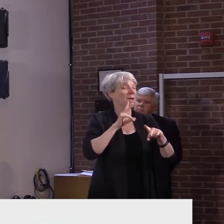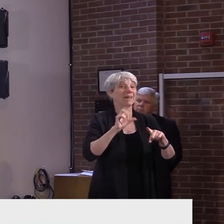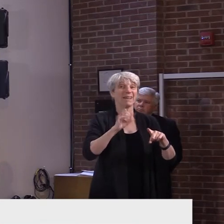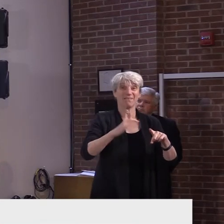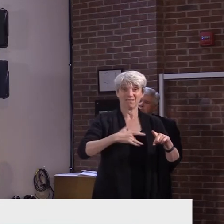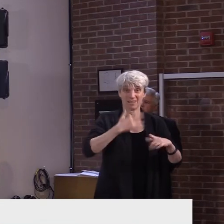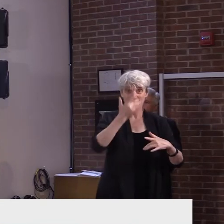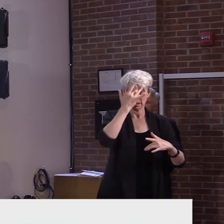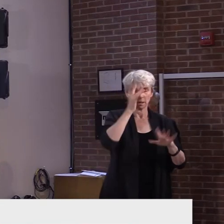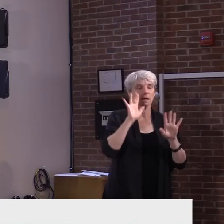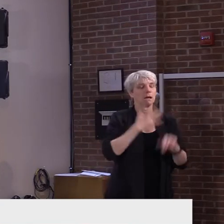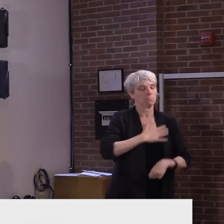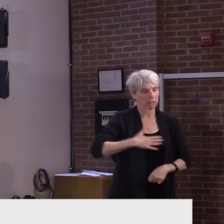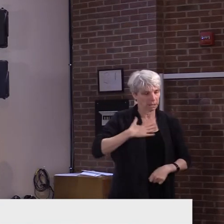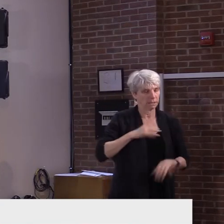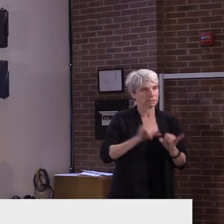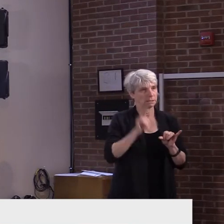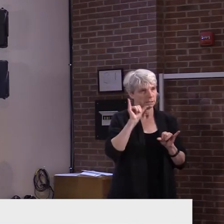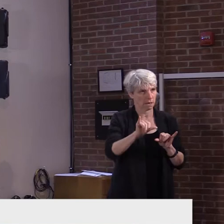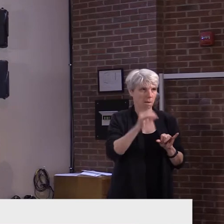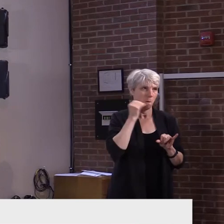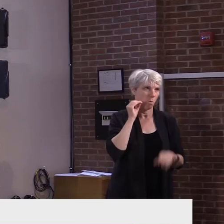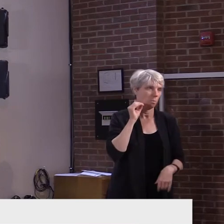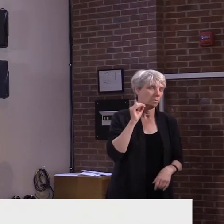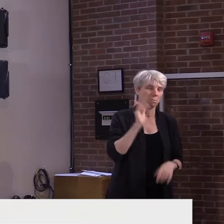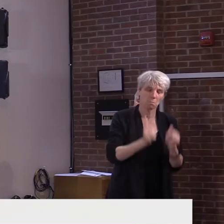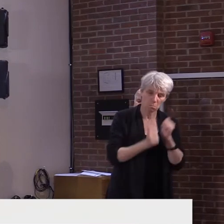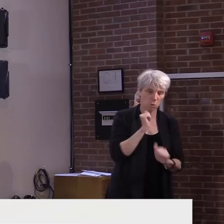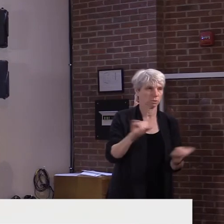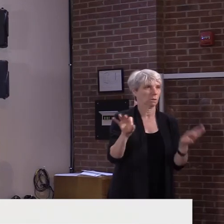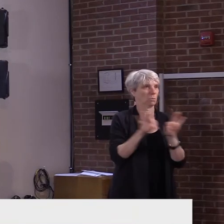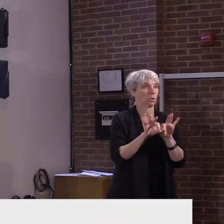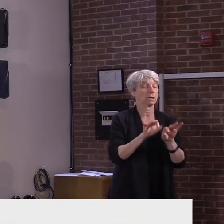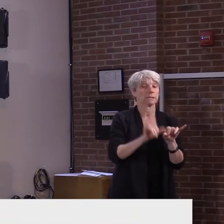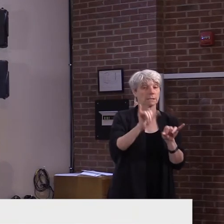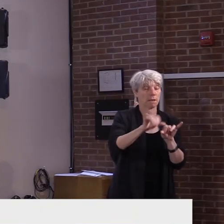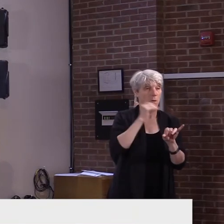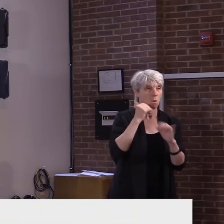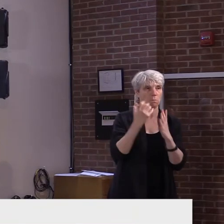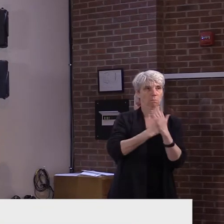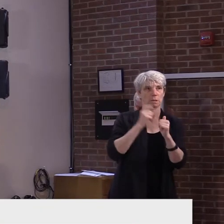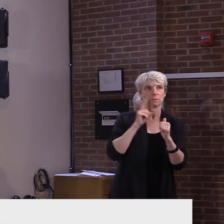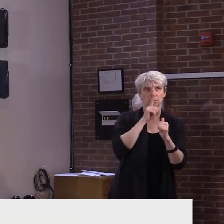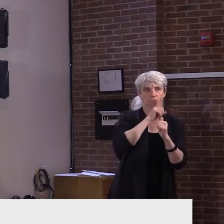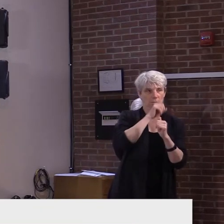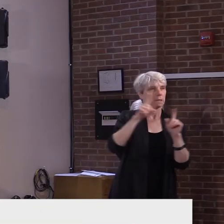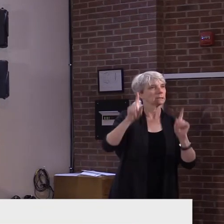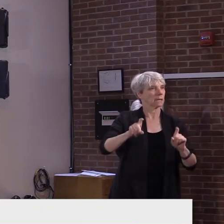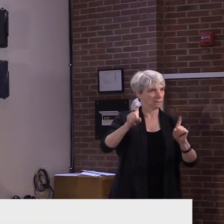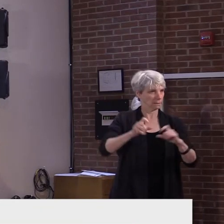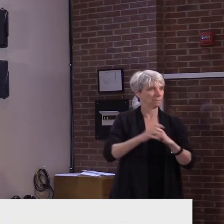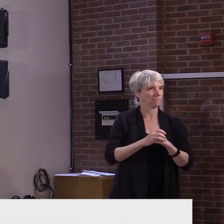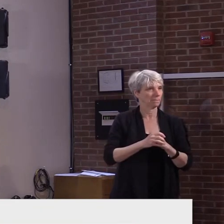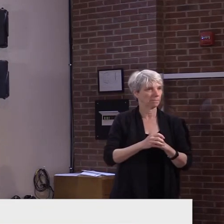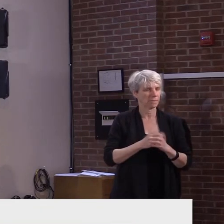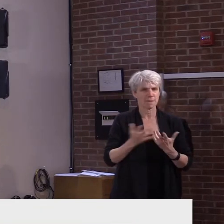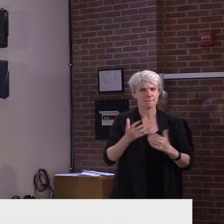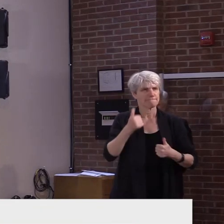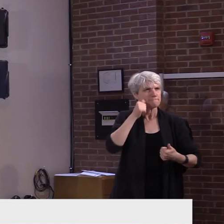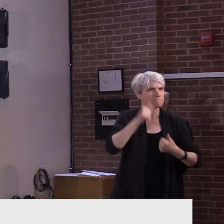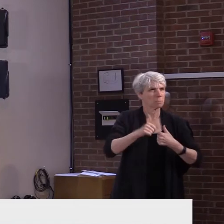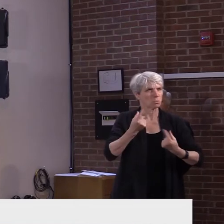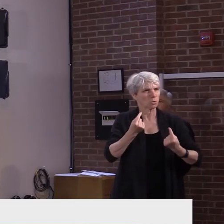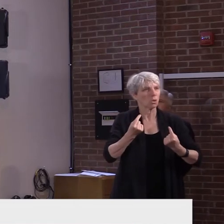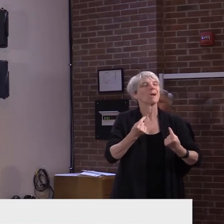most importantly, staying home and getting tested. And of course, you can get all the guidance you need on our website